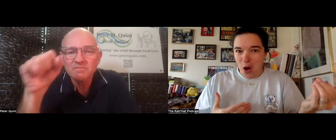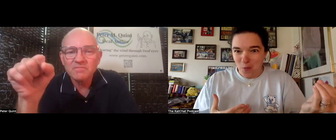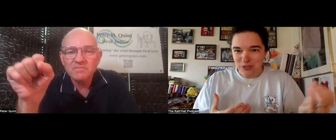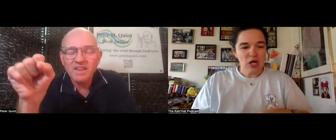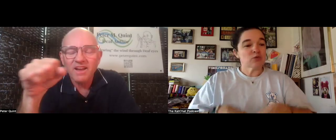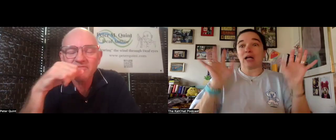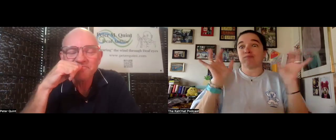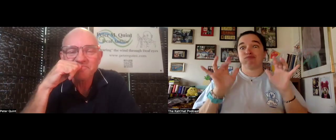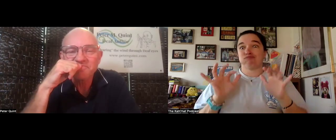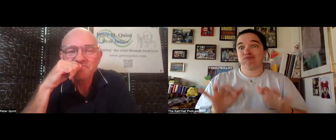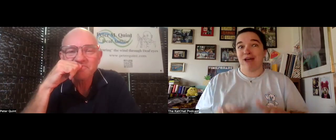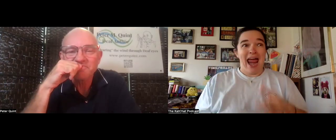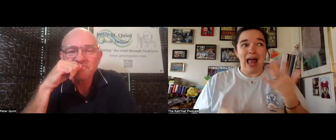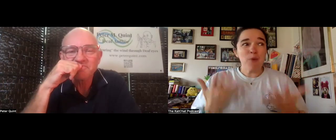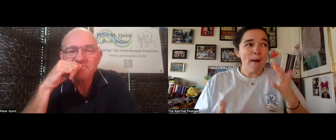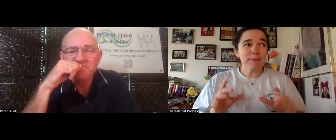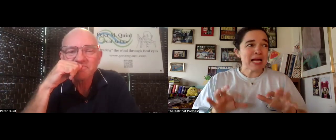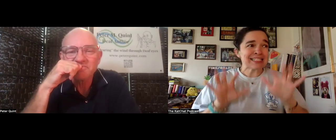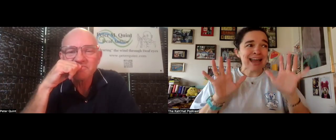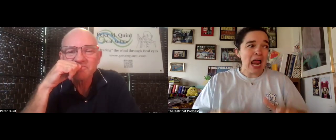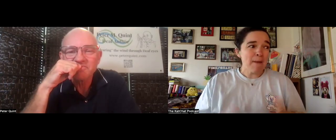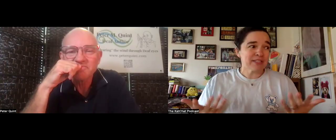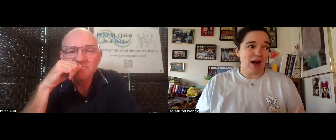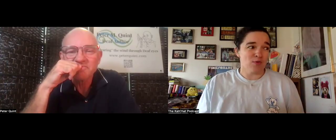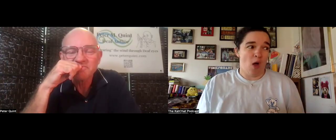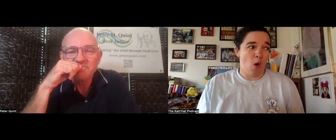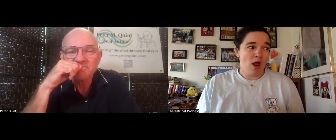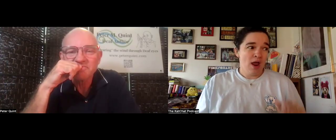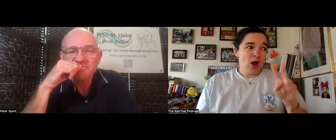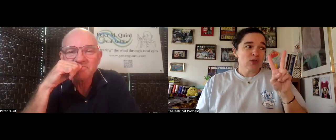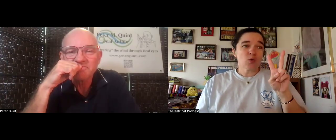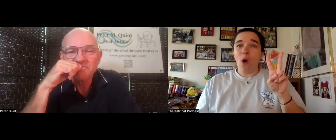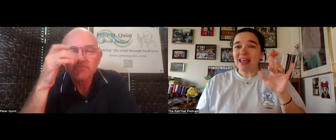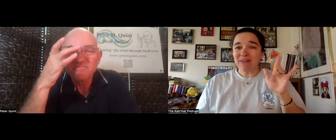it goes. Yeah. So I'll probably type, I don't know,